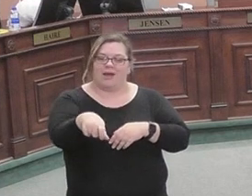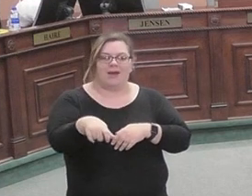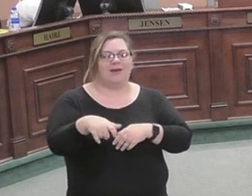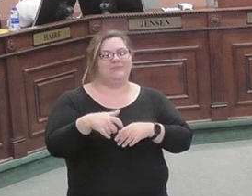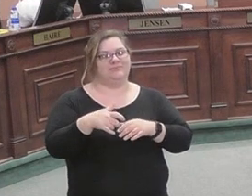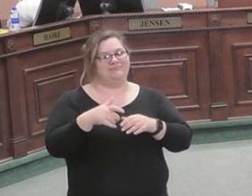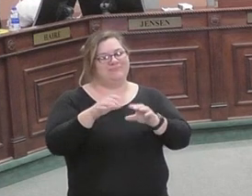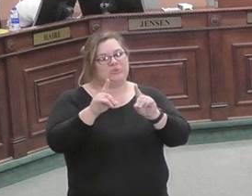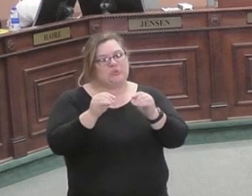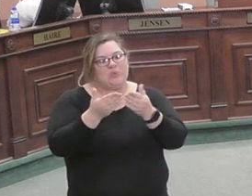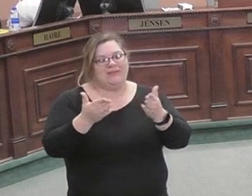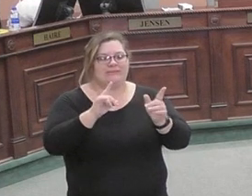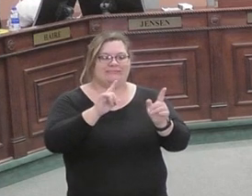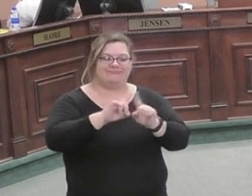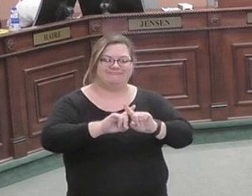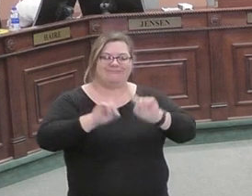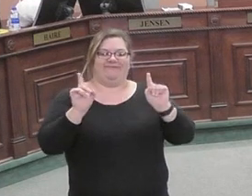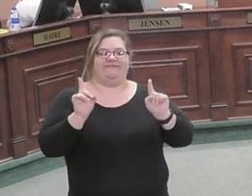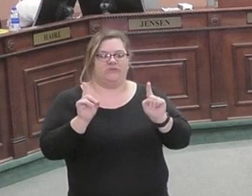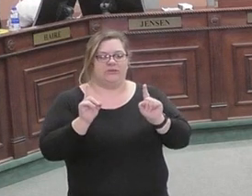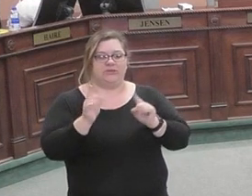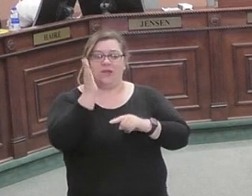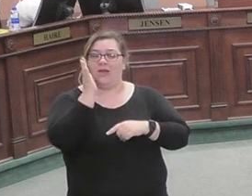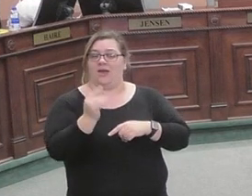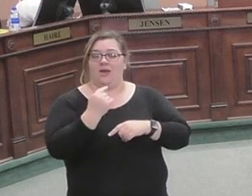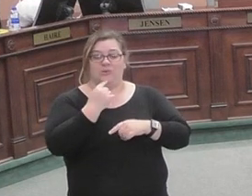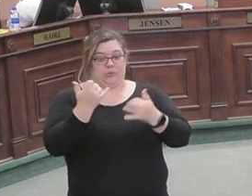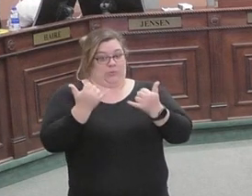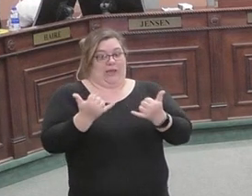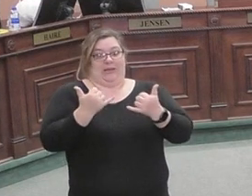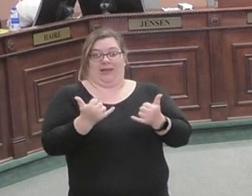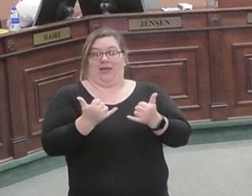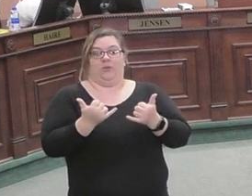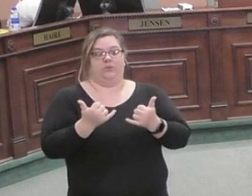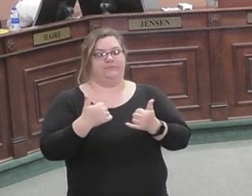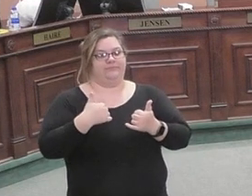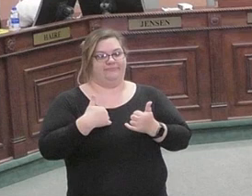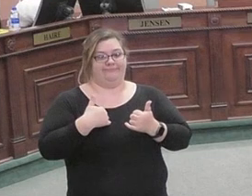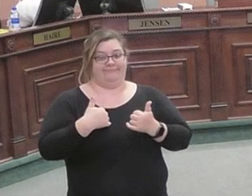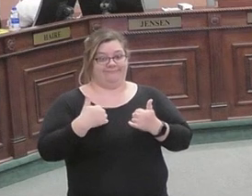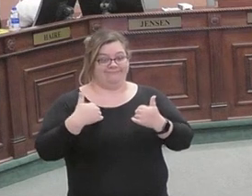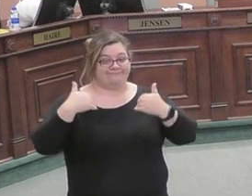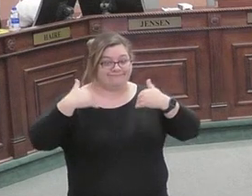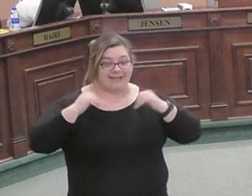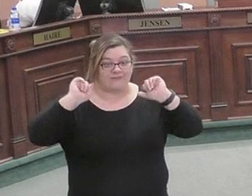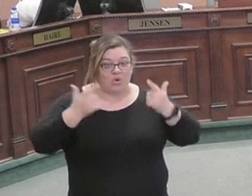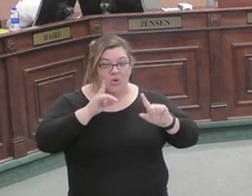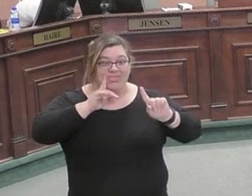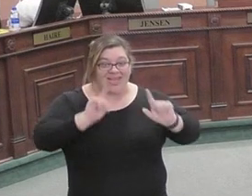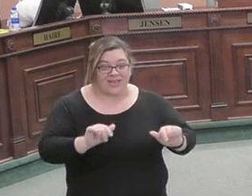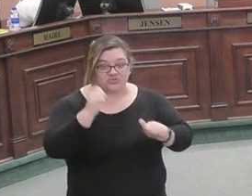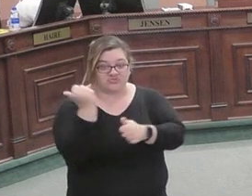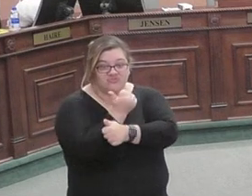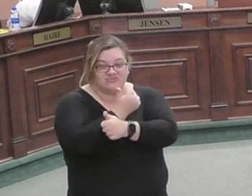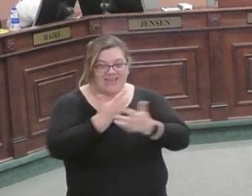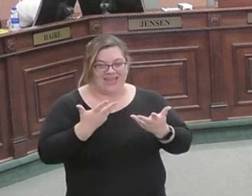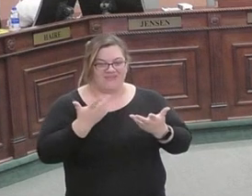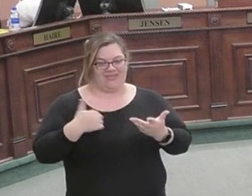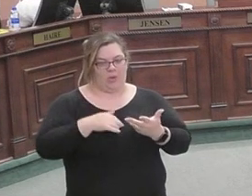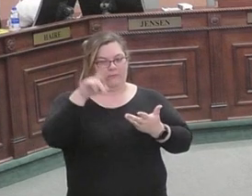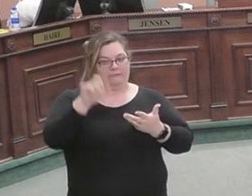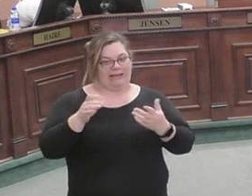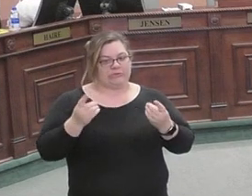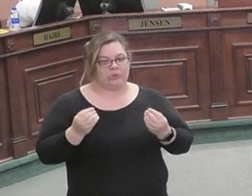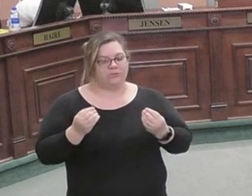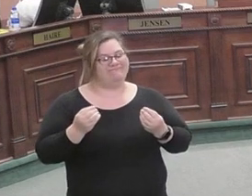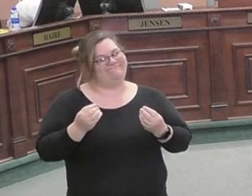we haven't done. And I'll say up front before we get into our Q&A that I do not have all of the answers to what we need to do